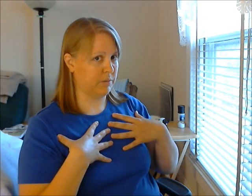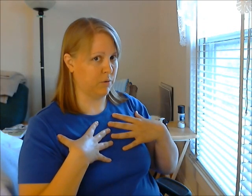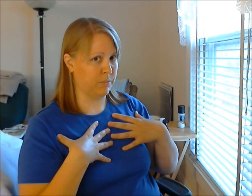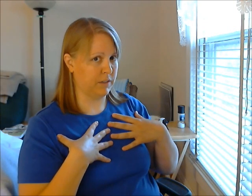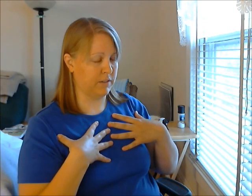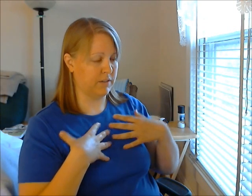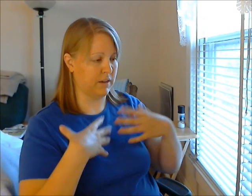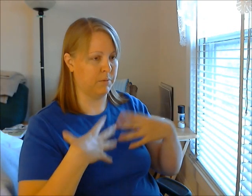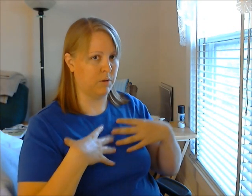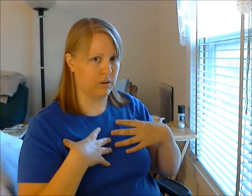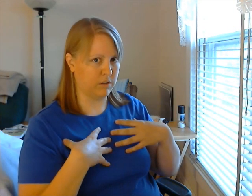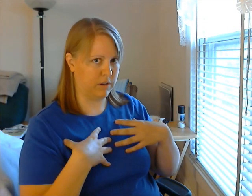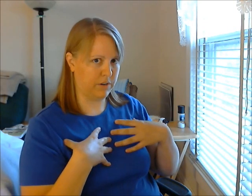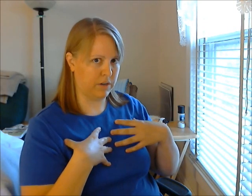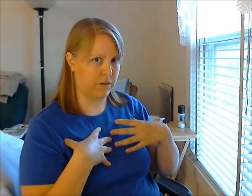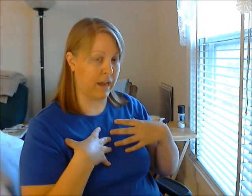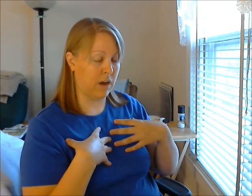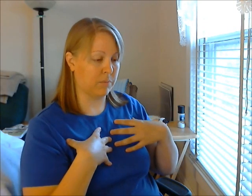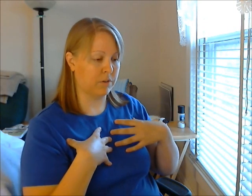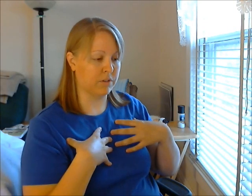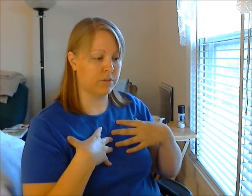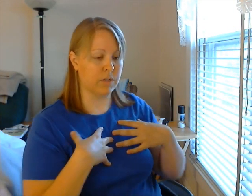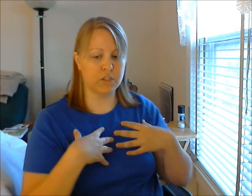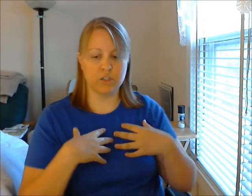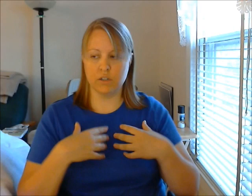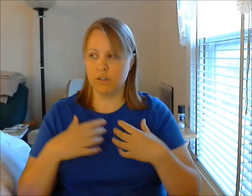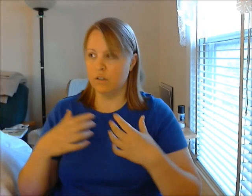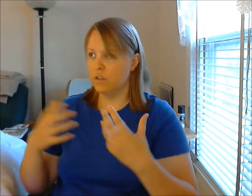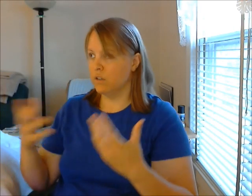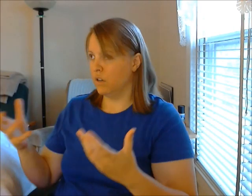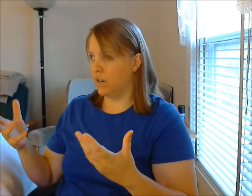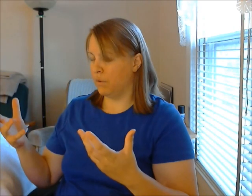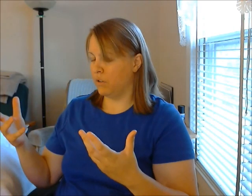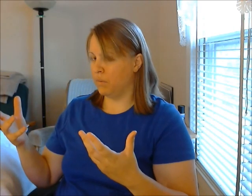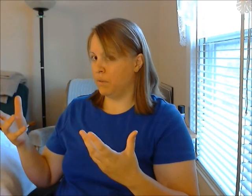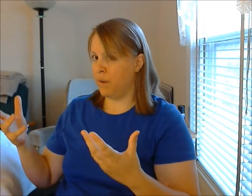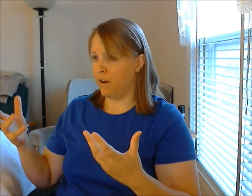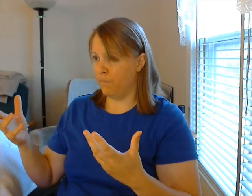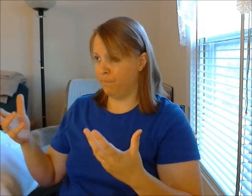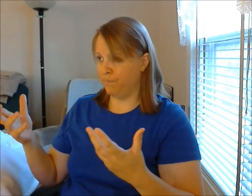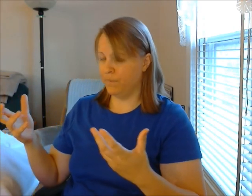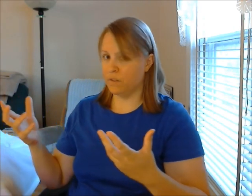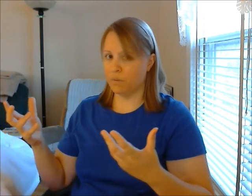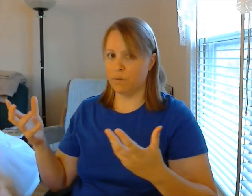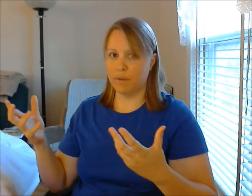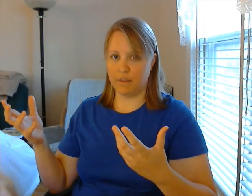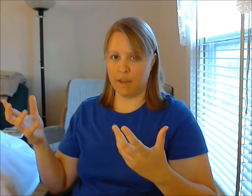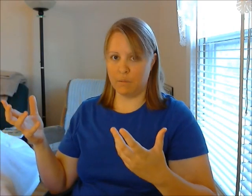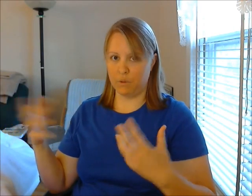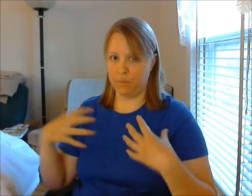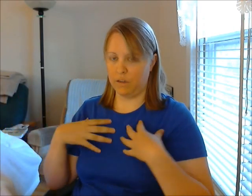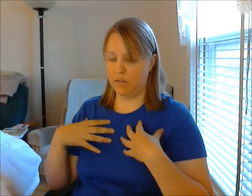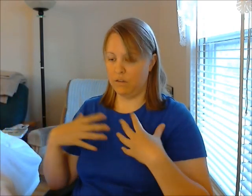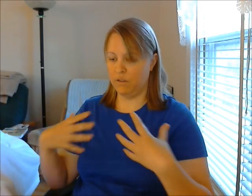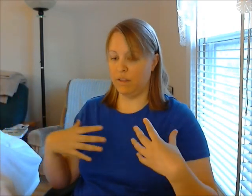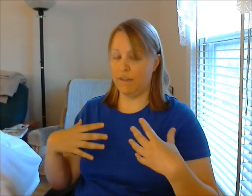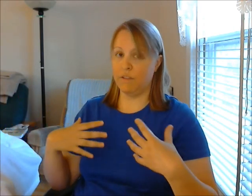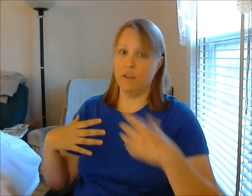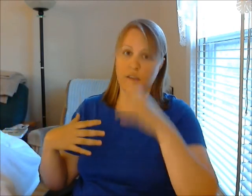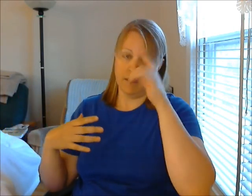anymore because I'm no longer the narrator. Now I'm going to switch, and I'm going to be the bear. So I'm going to make the animal be to the left. Now